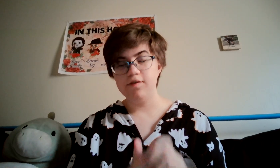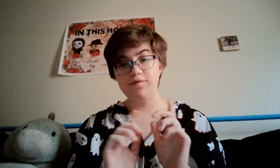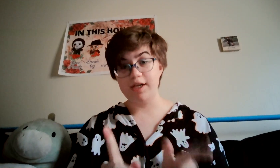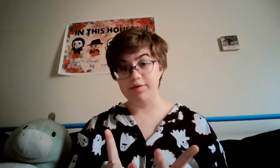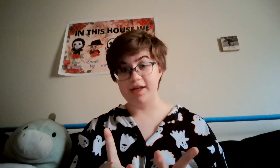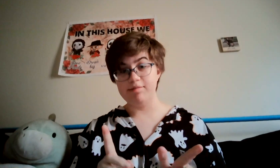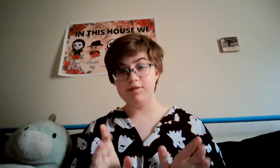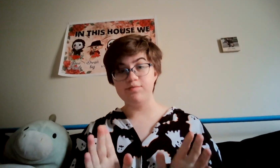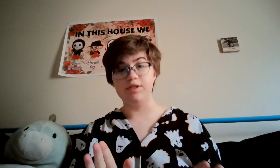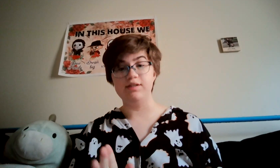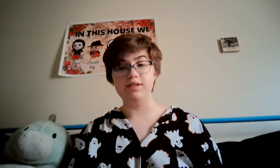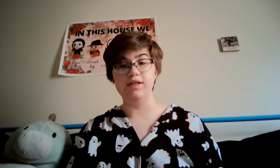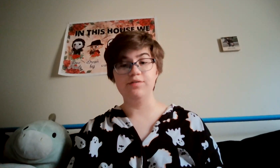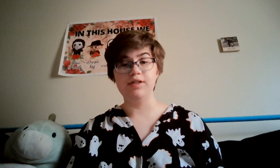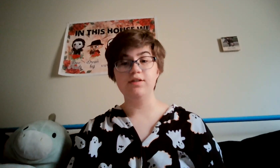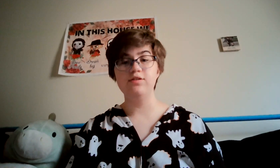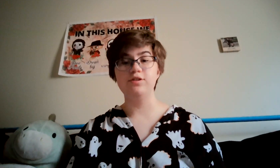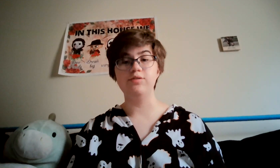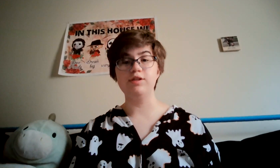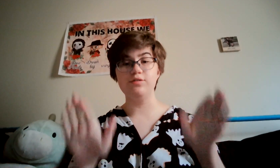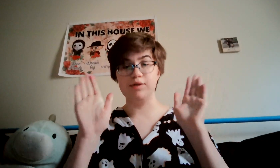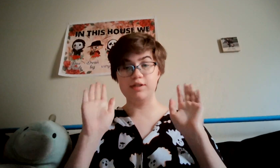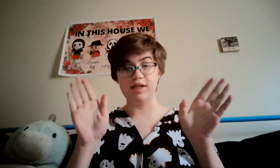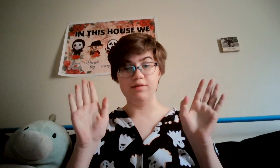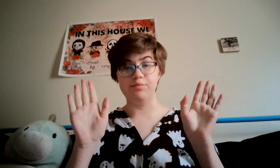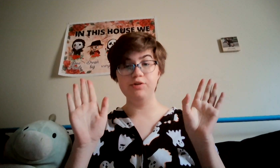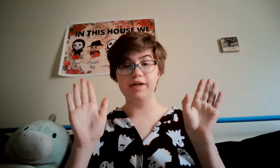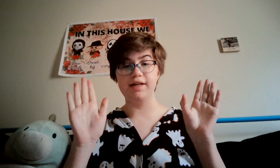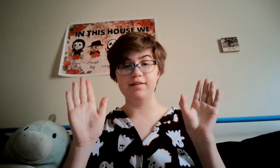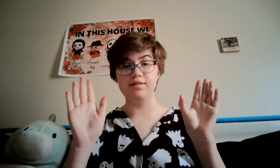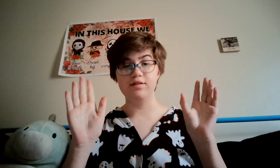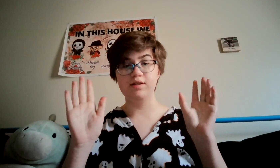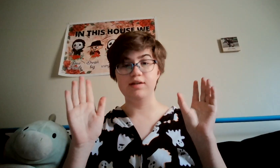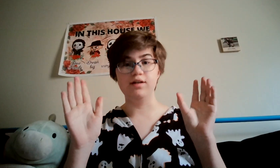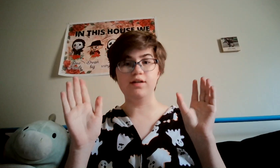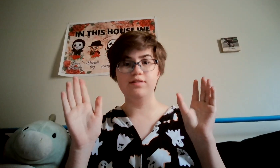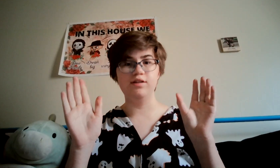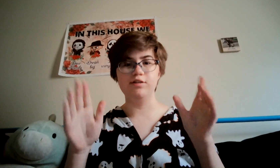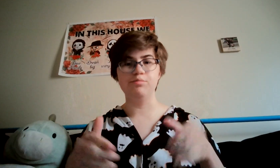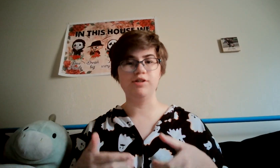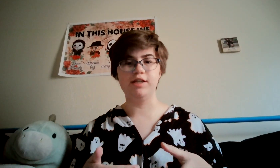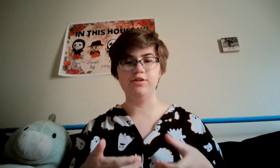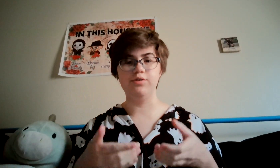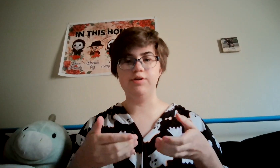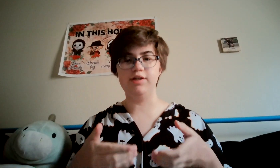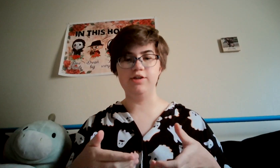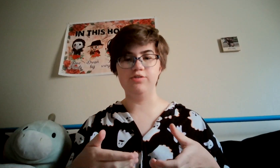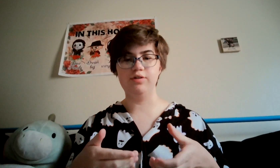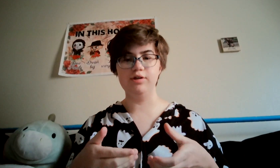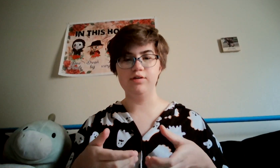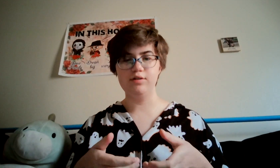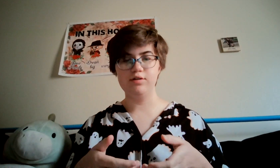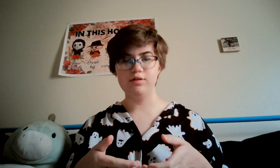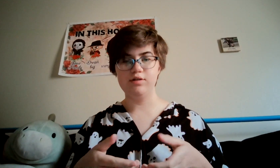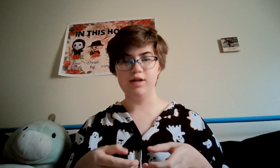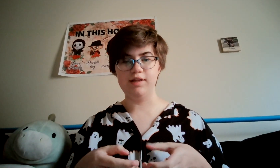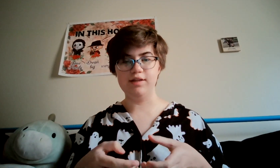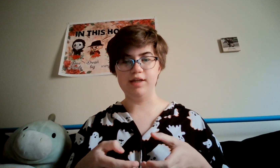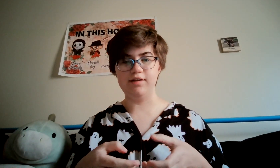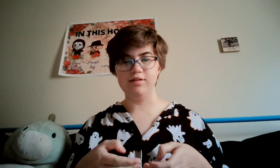Video games was another one. So this, you want to take both your hands and honestly just pretend you're holding a controller, and then, like, you